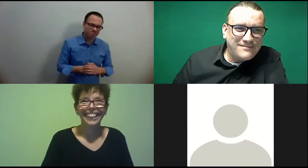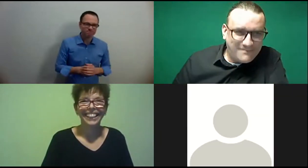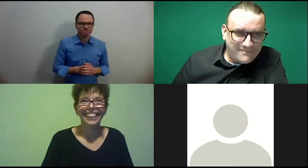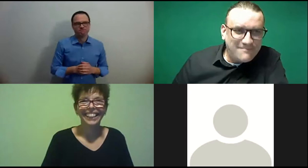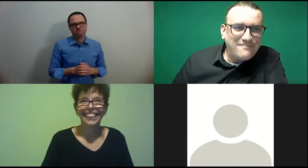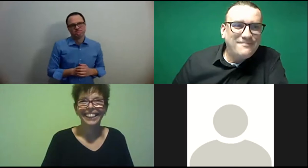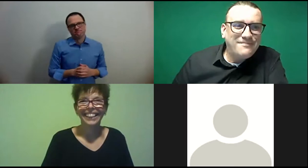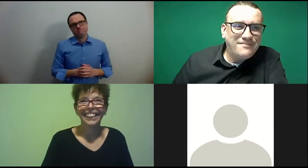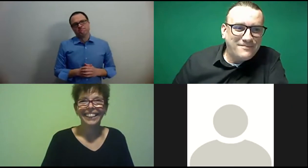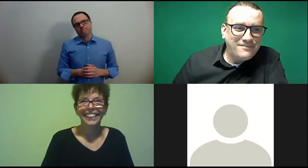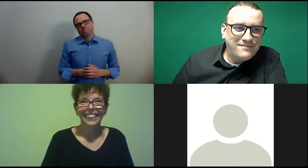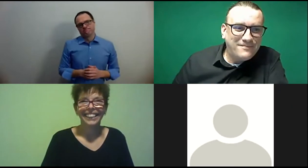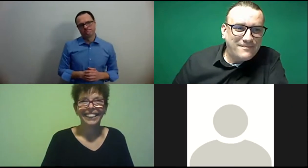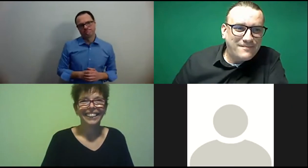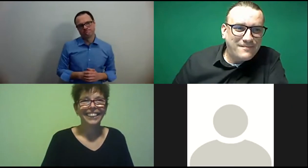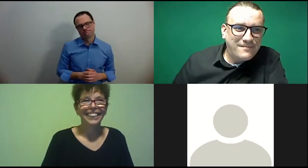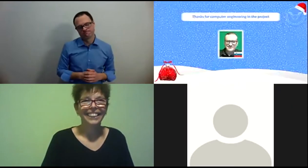Thank you so much for your support.